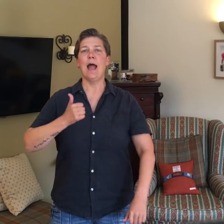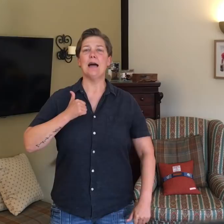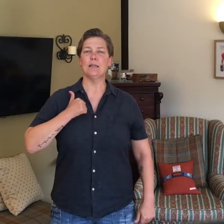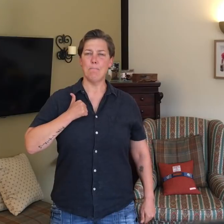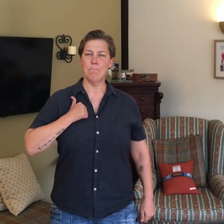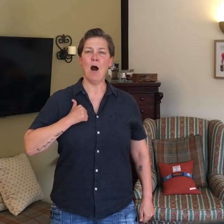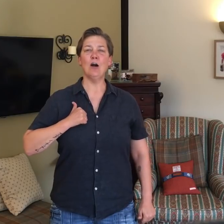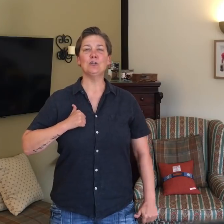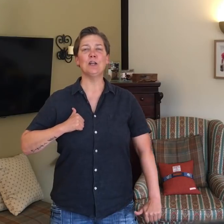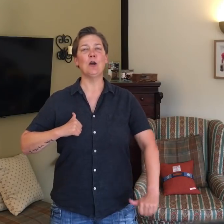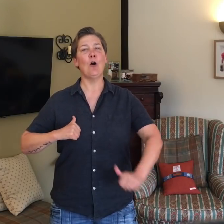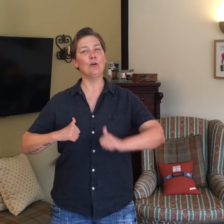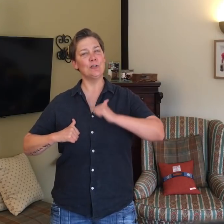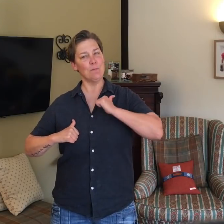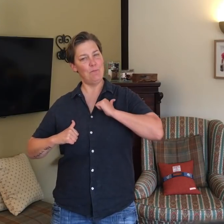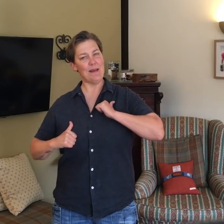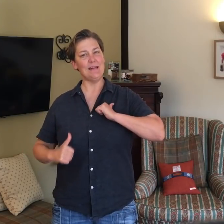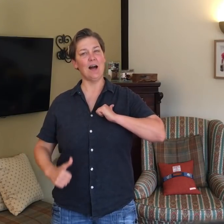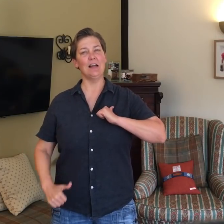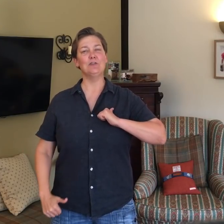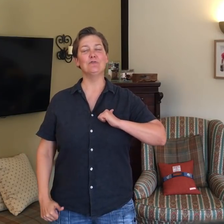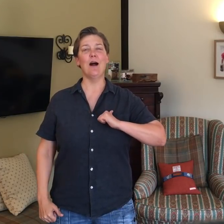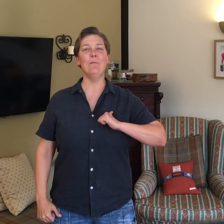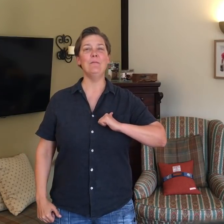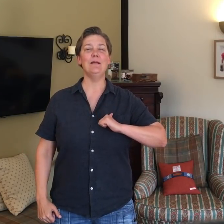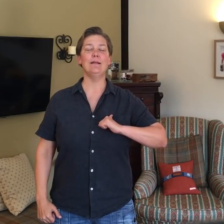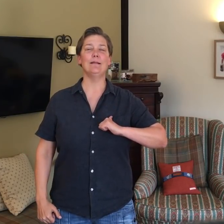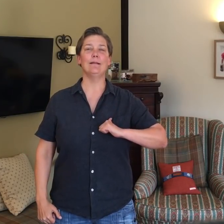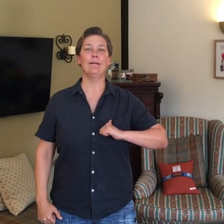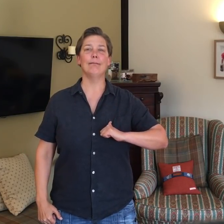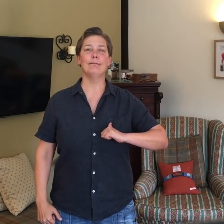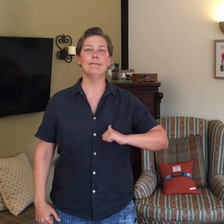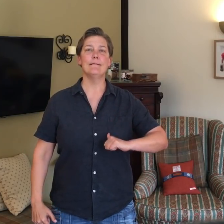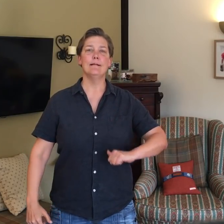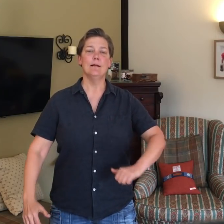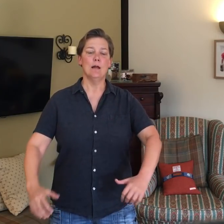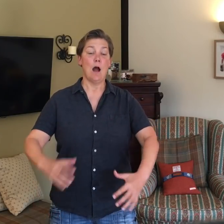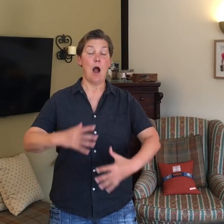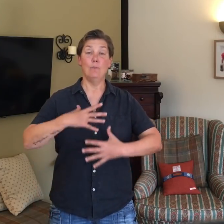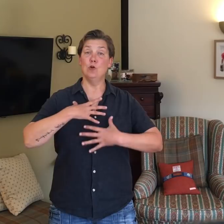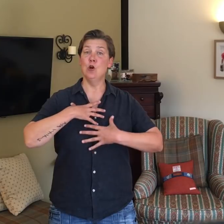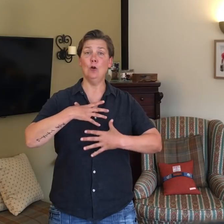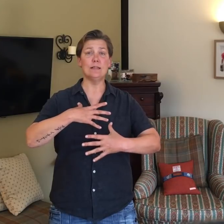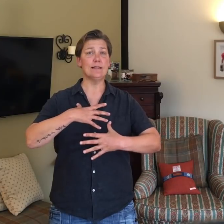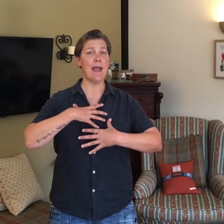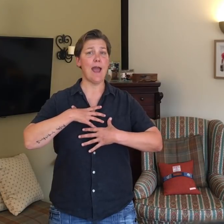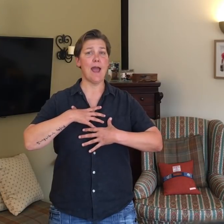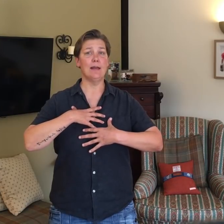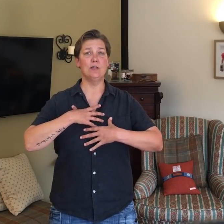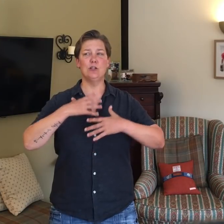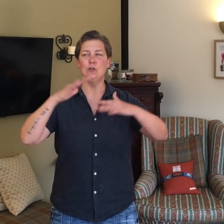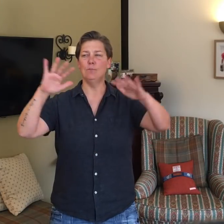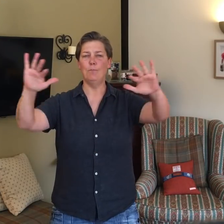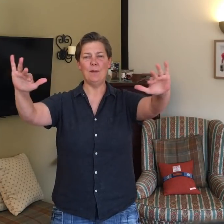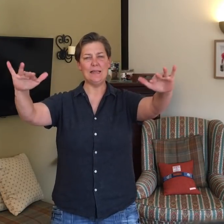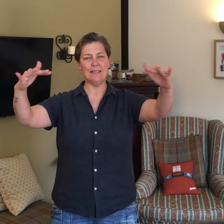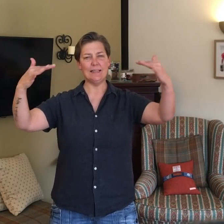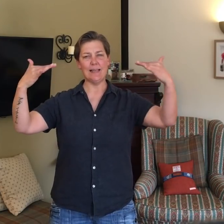And I'm marching on to the beat I drum. I'm not scared to be